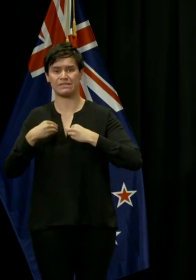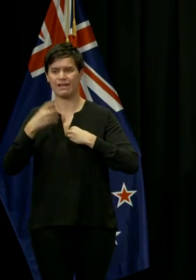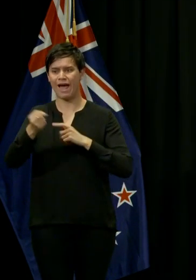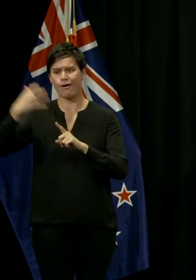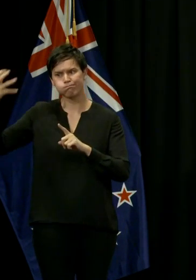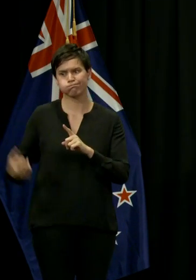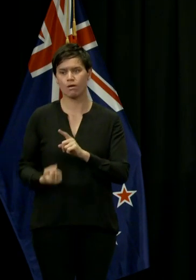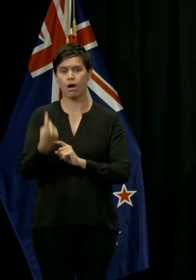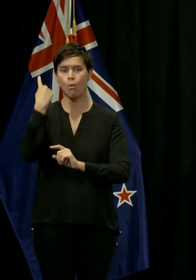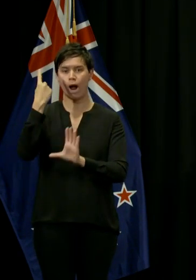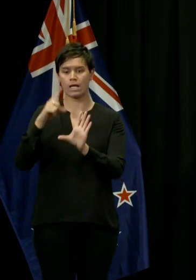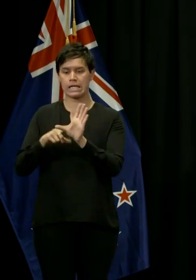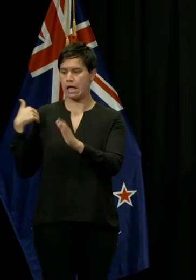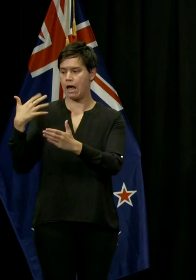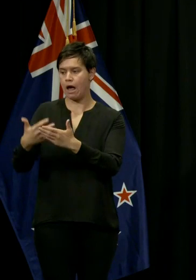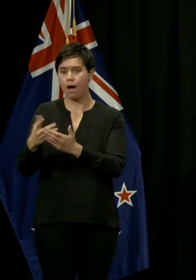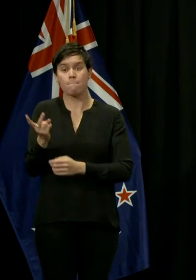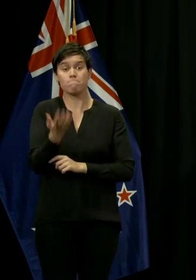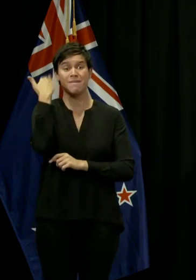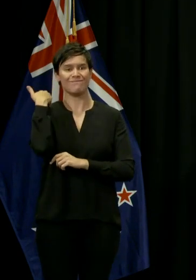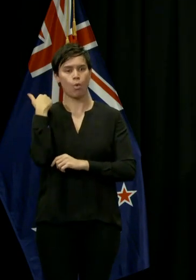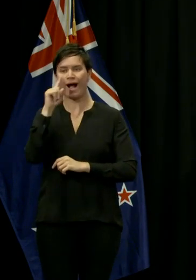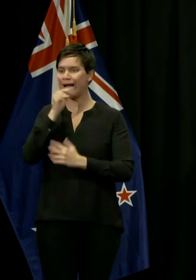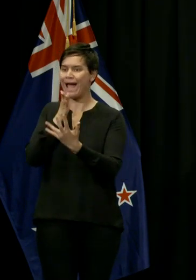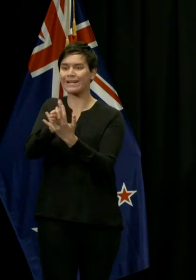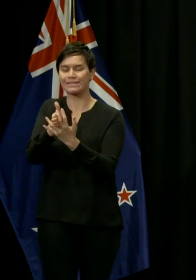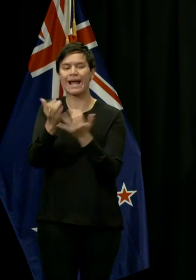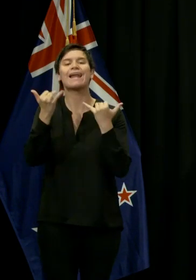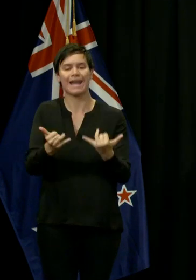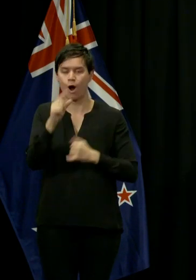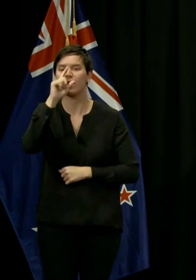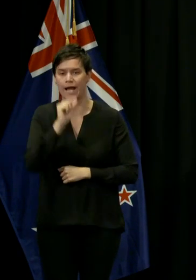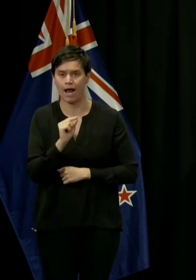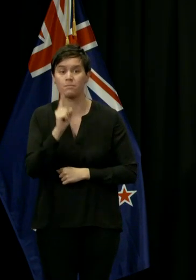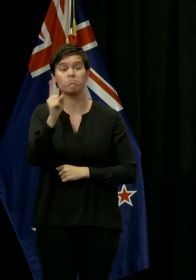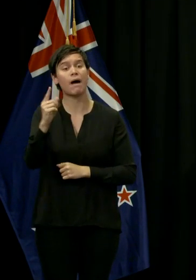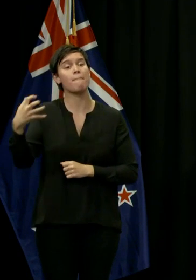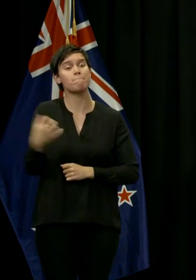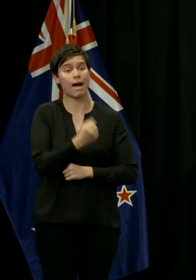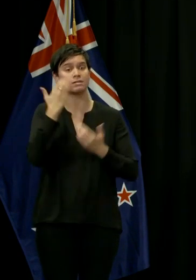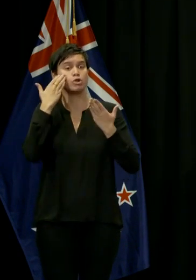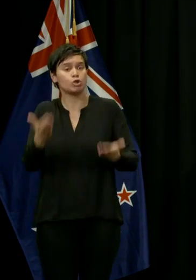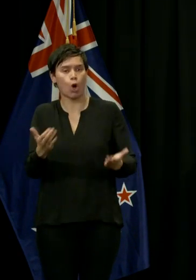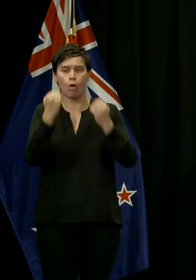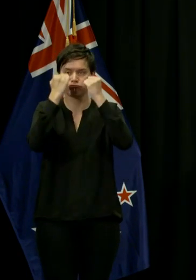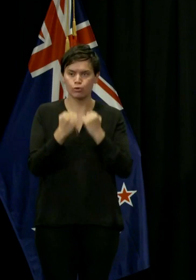year are now also eligible. They'll need to demonstrate revenue loss against a similar time period, for example, a 30% loss of income